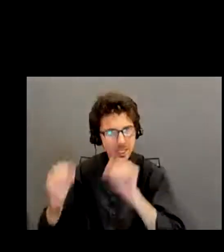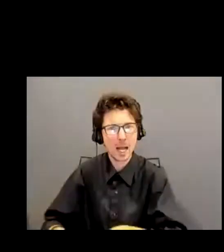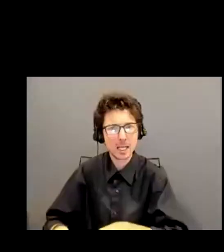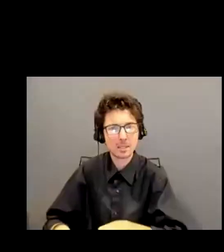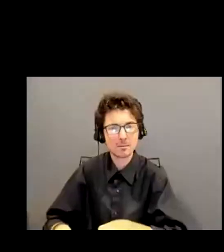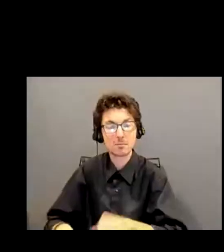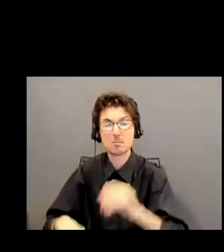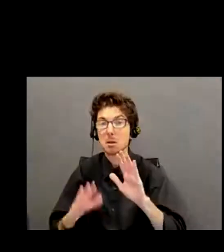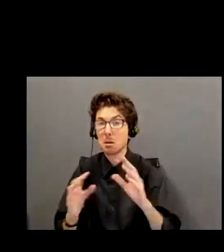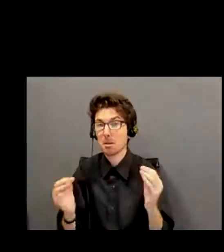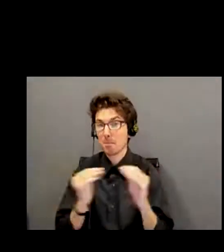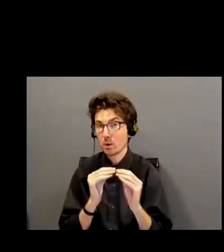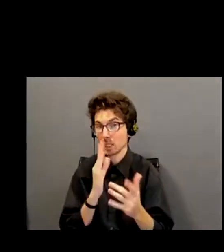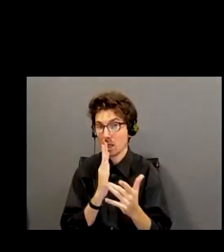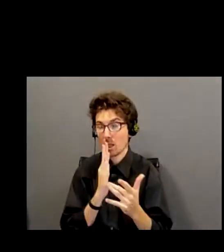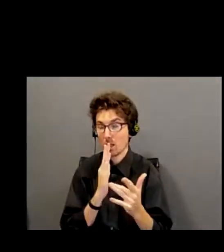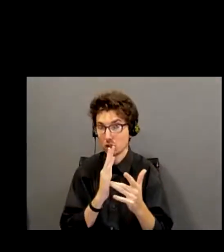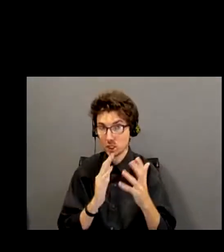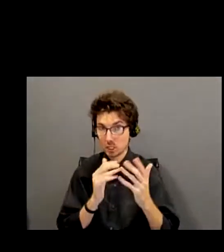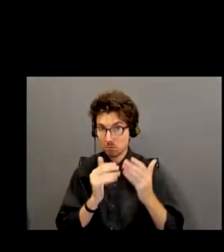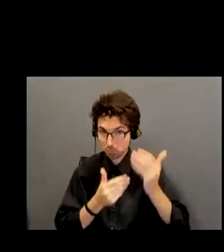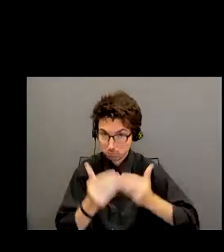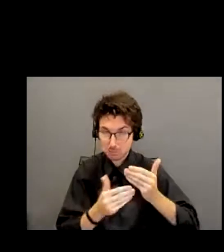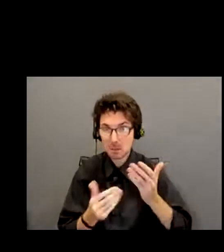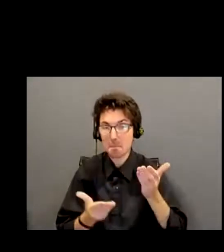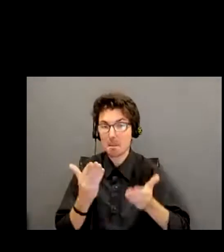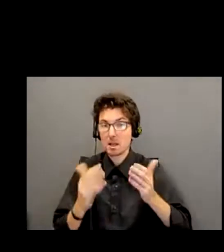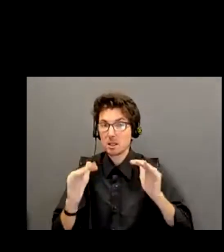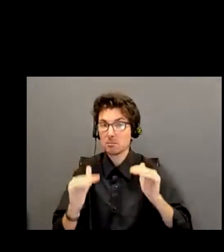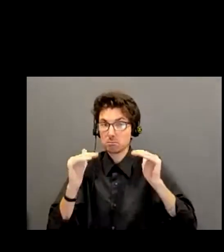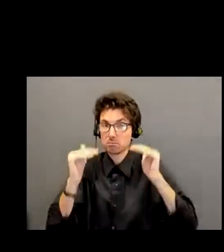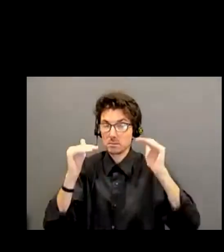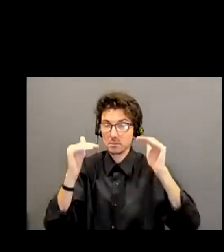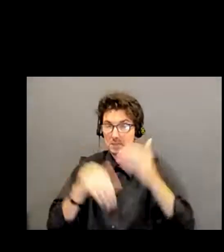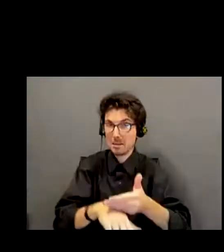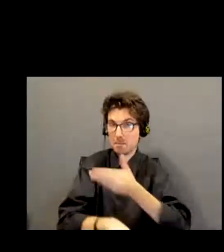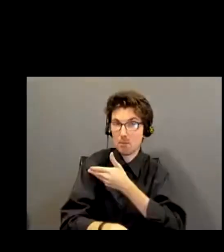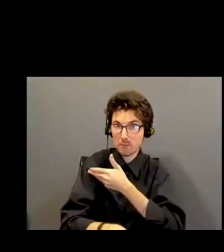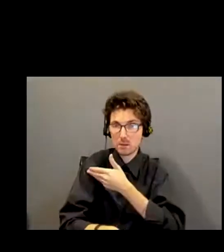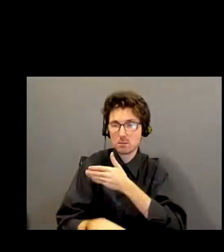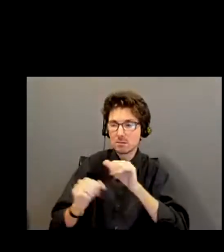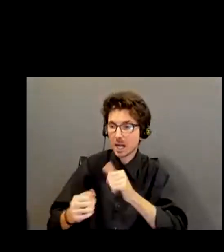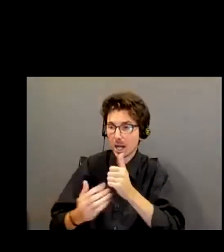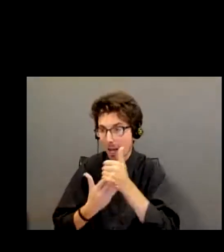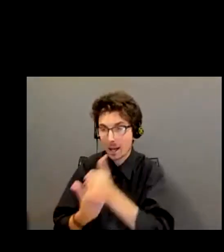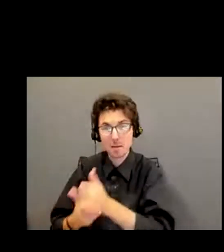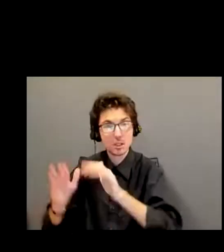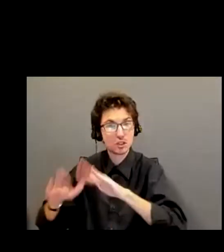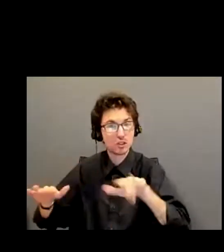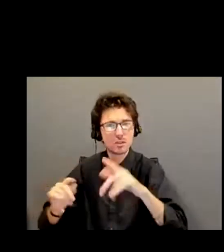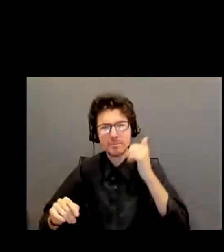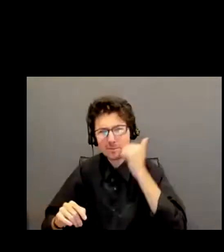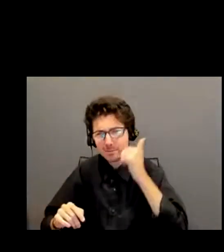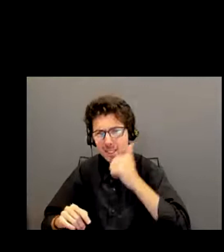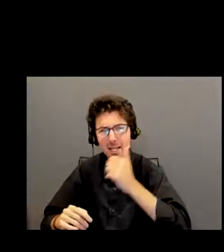more technological advancements that will facilitate those children's daily functioning in various fields